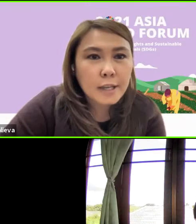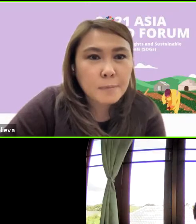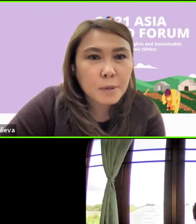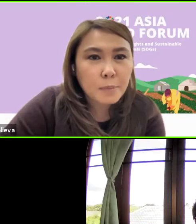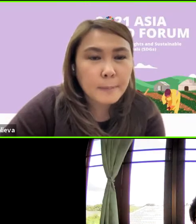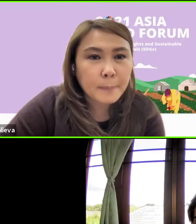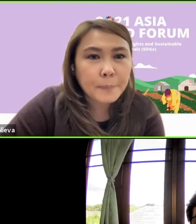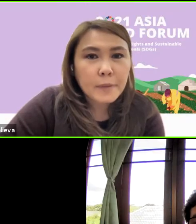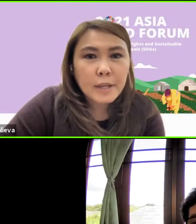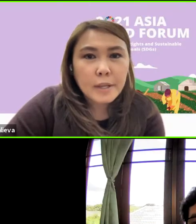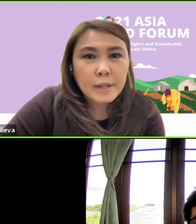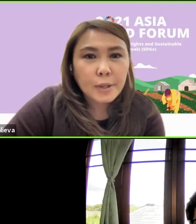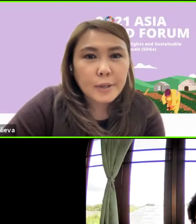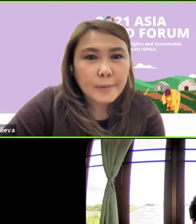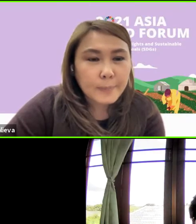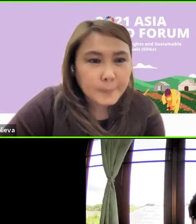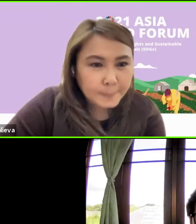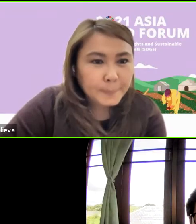chairperson of AIPP.